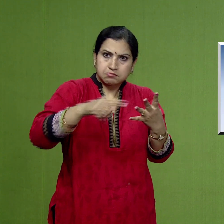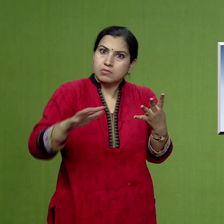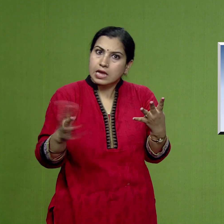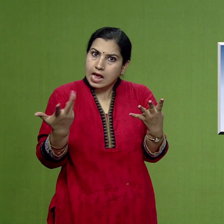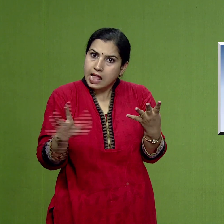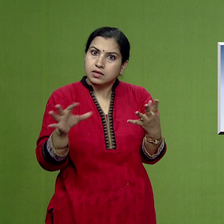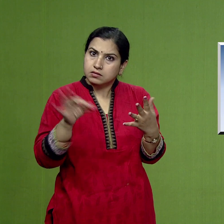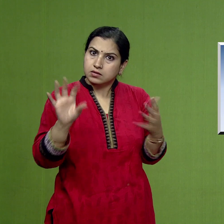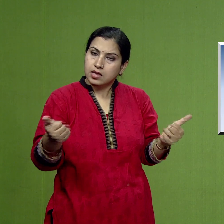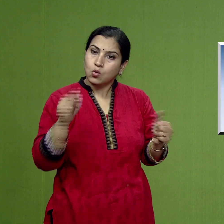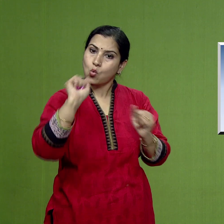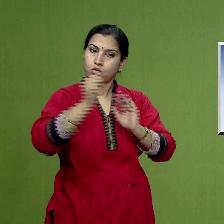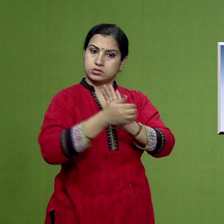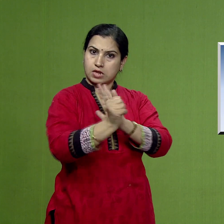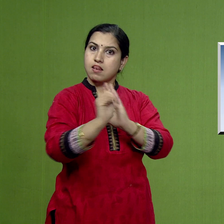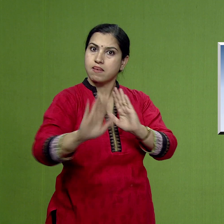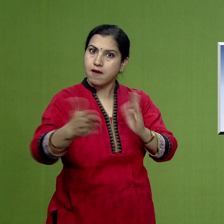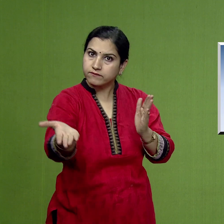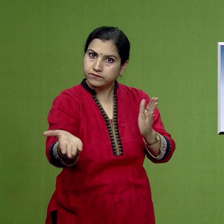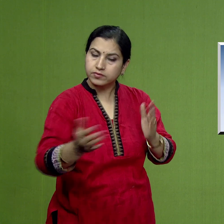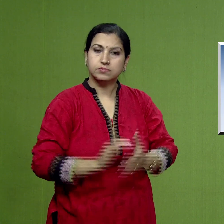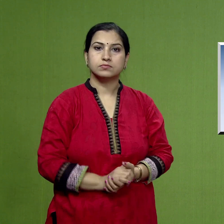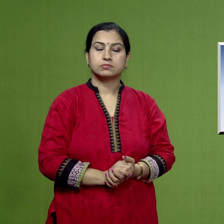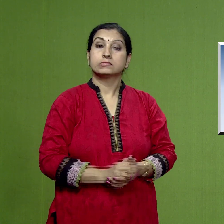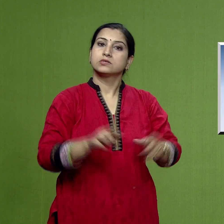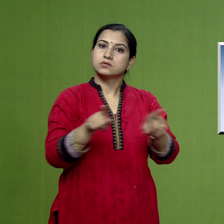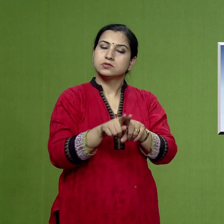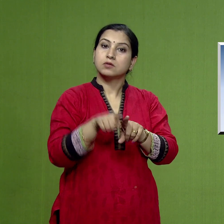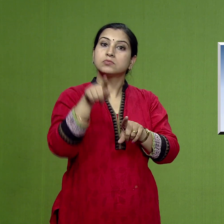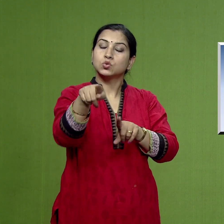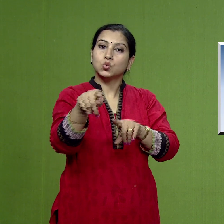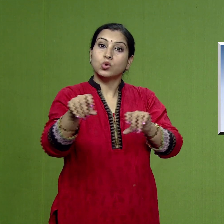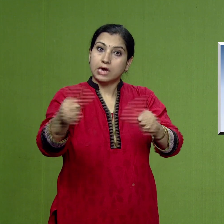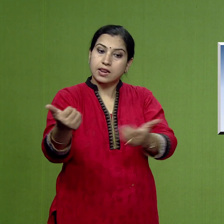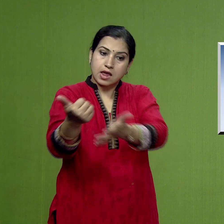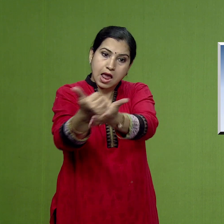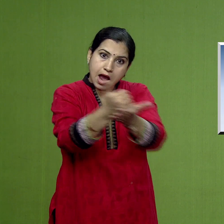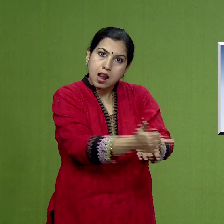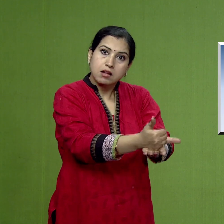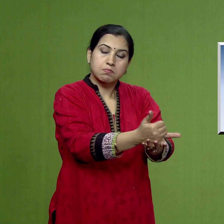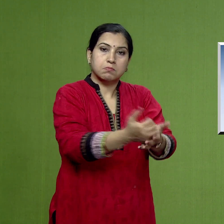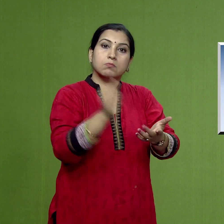These are your skills, and you are a resource to your family.